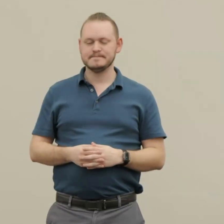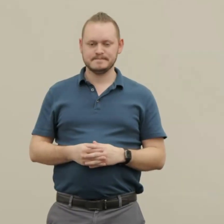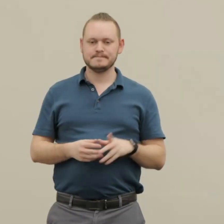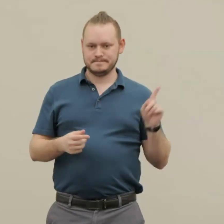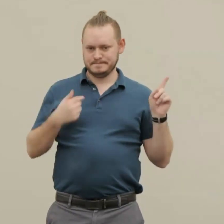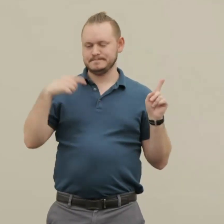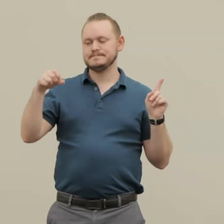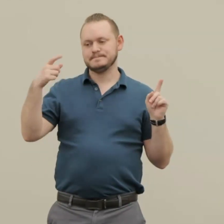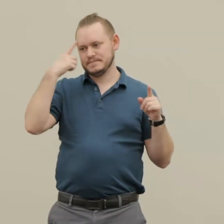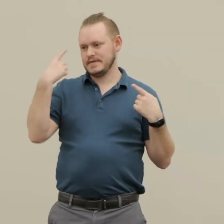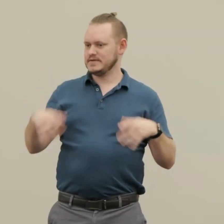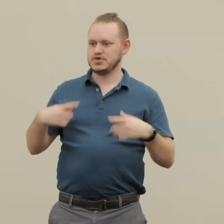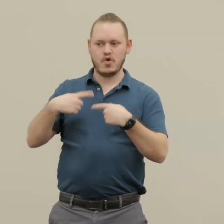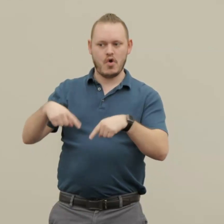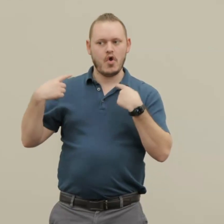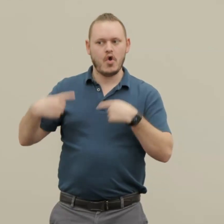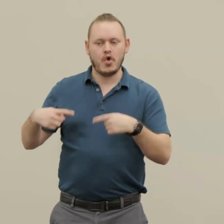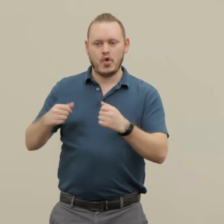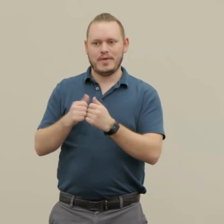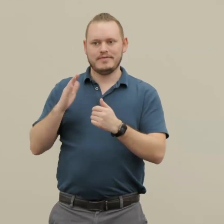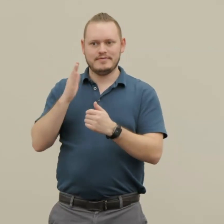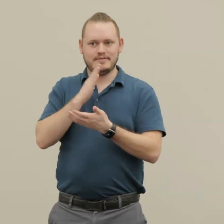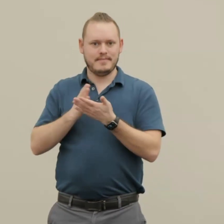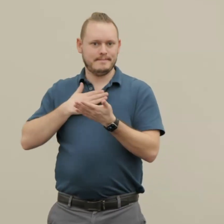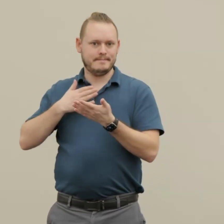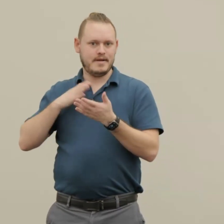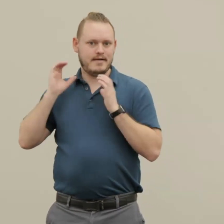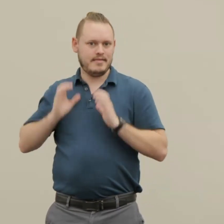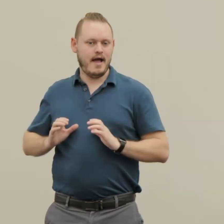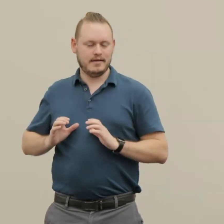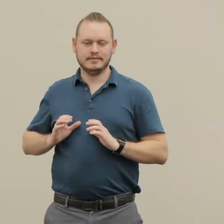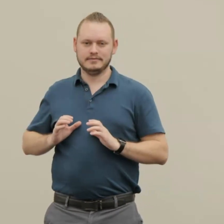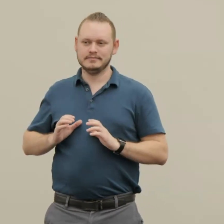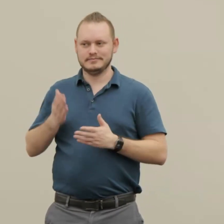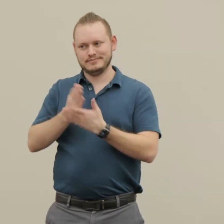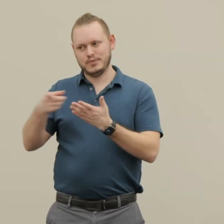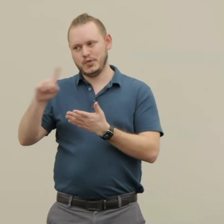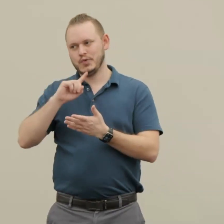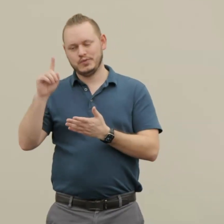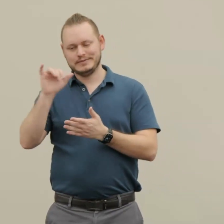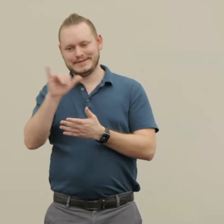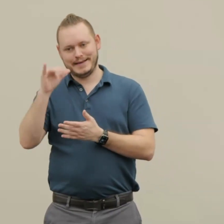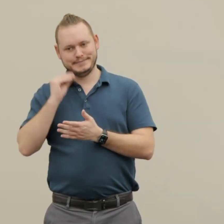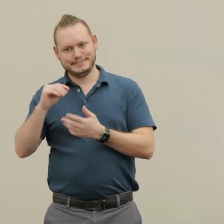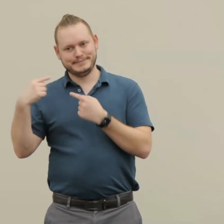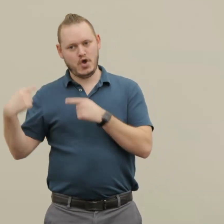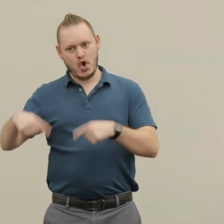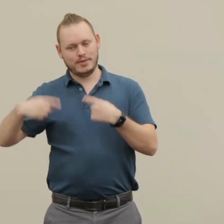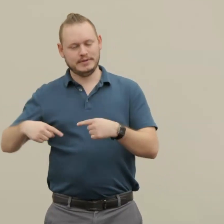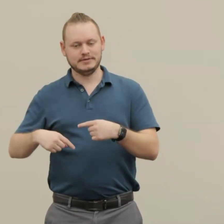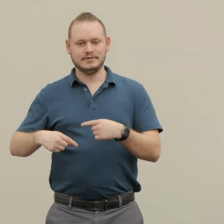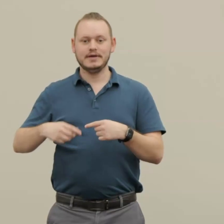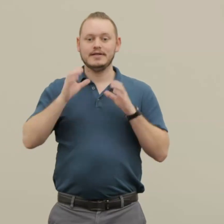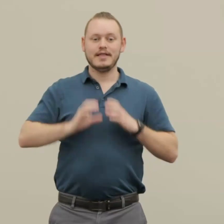had to argue with some of my clients. I'm sure some of y'all have had the same arguments where